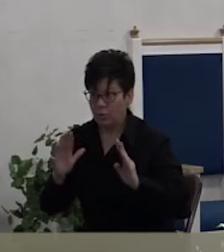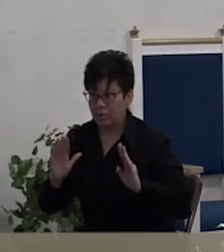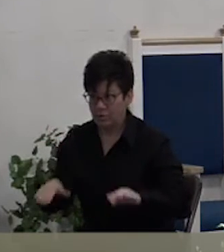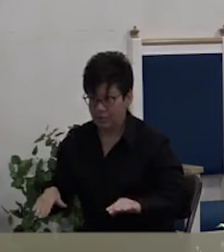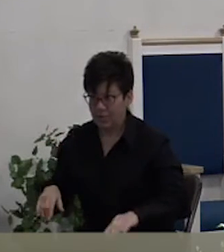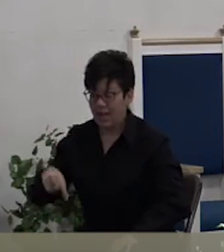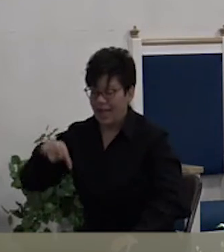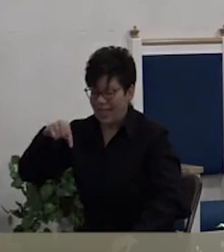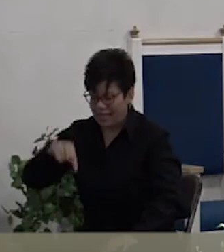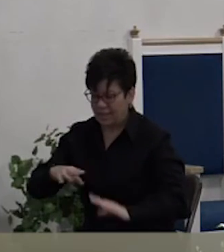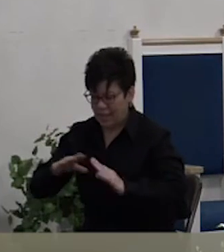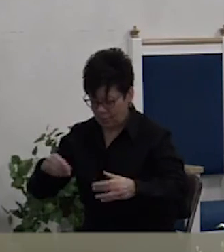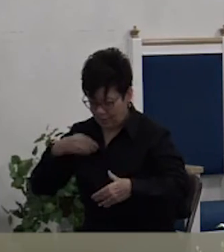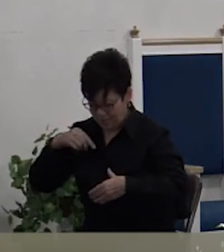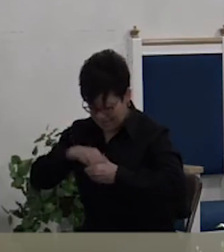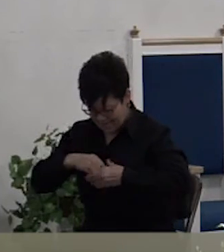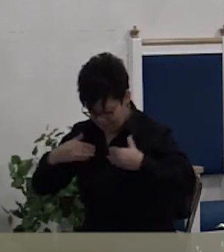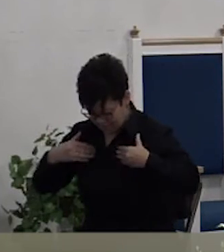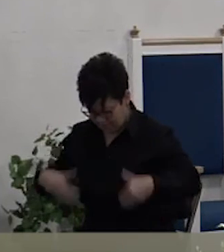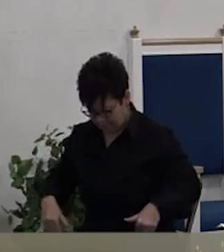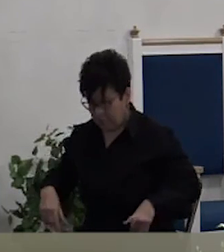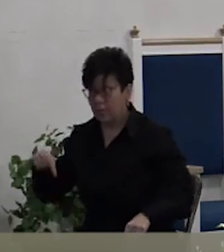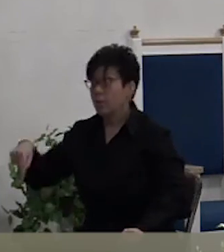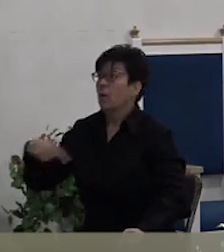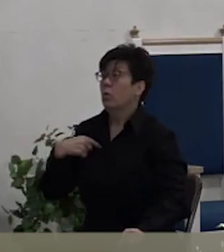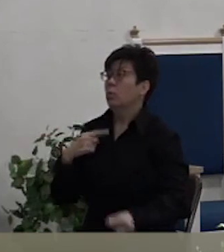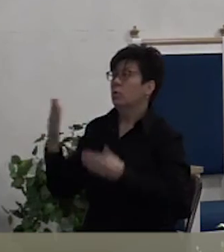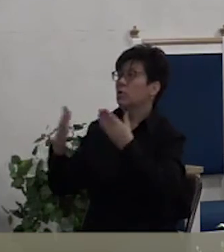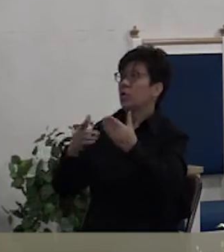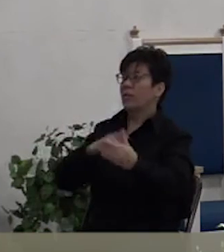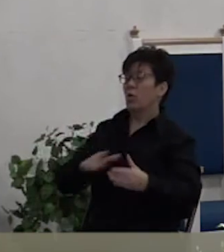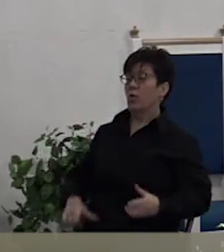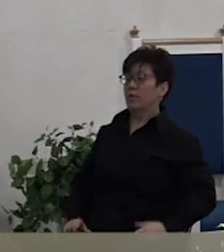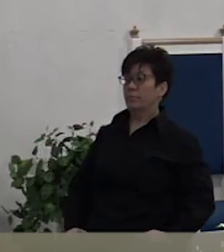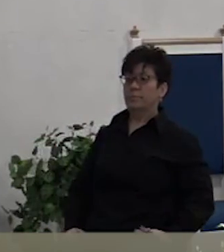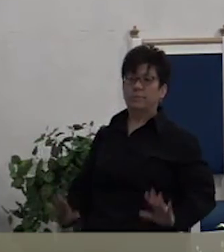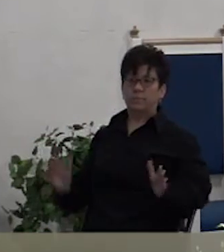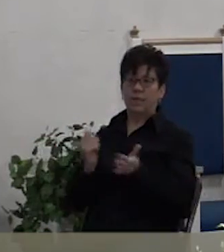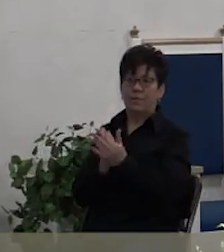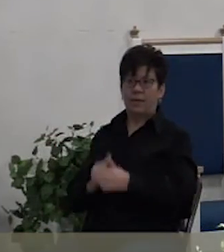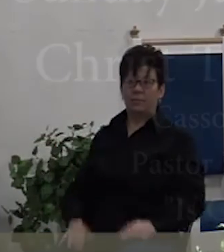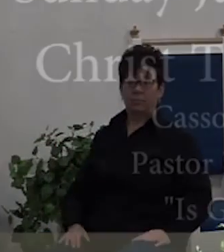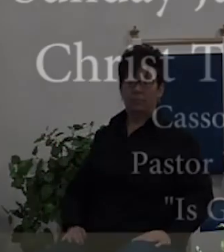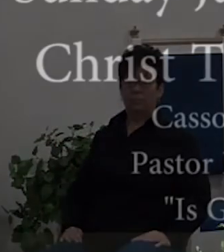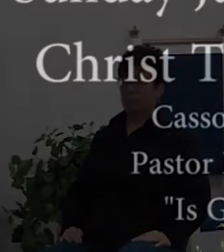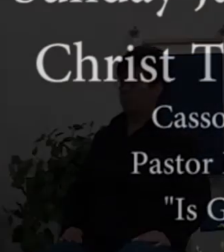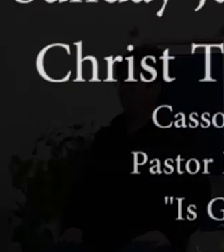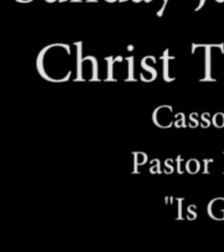this house that I'm in, we're going to serve the Lord. Come on, Elder Pompey.